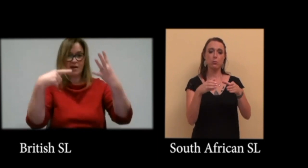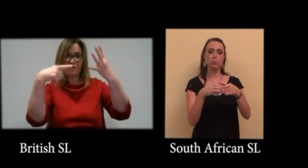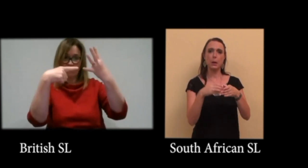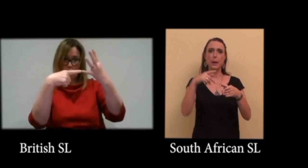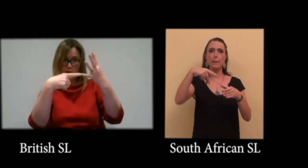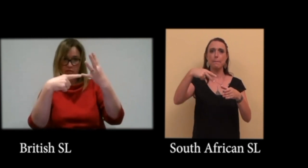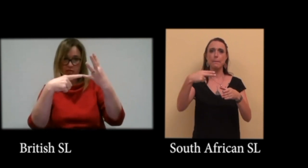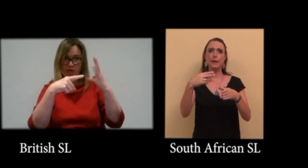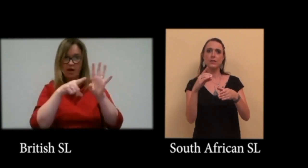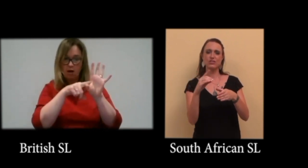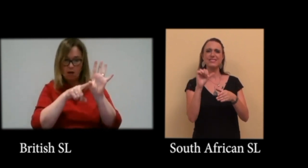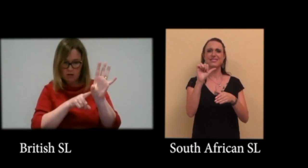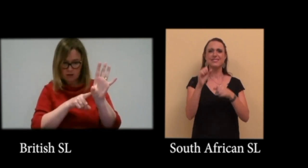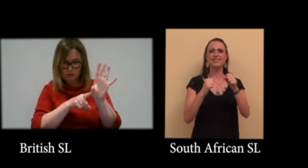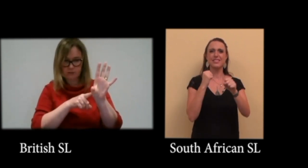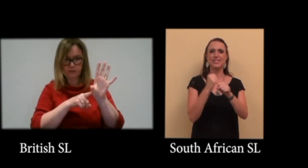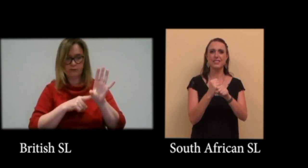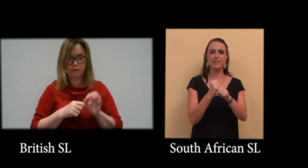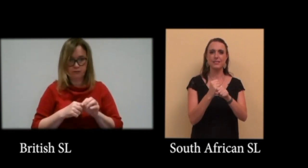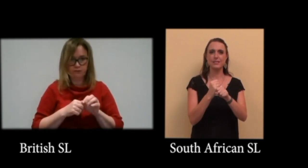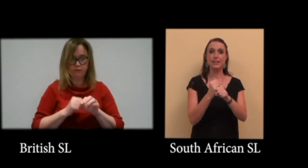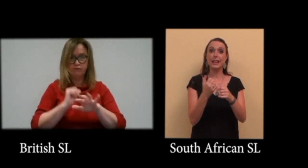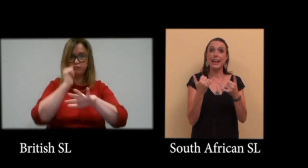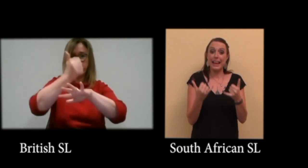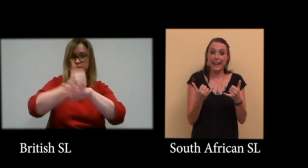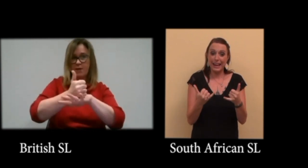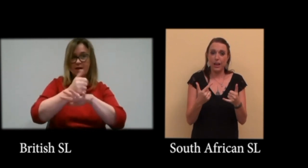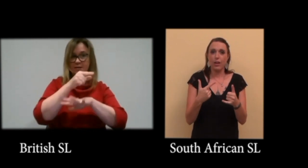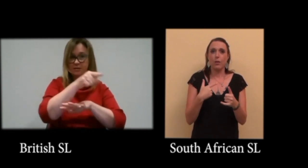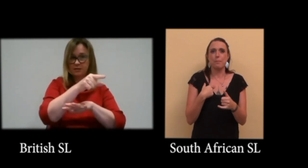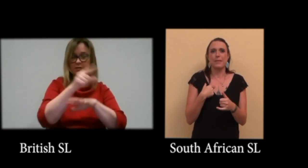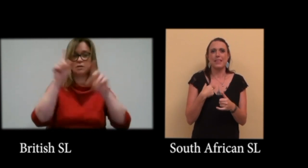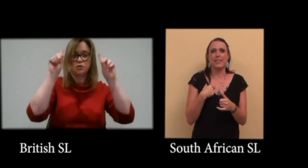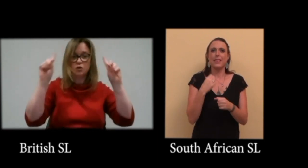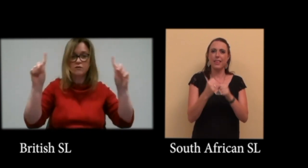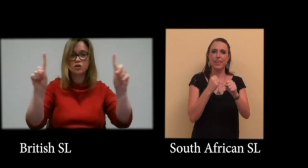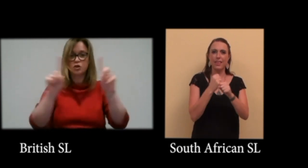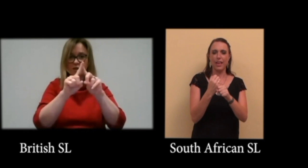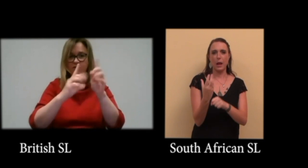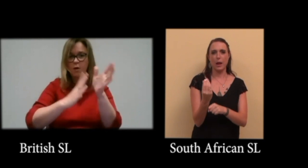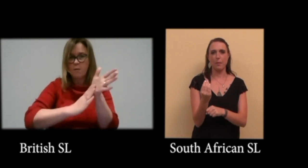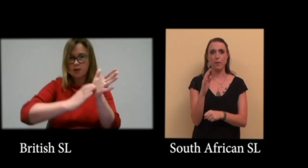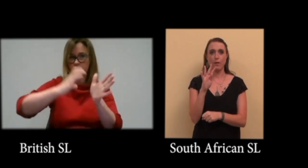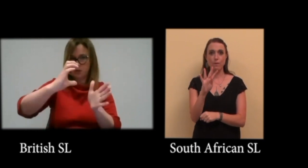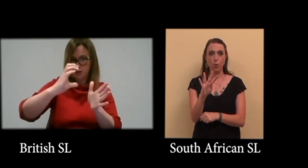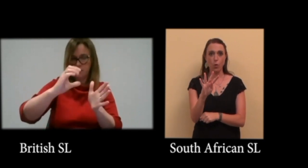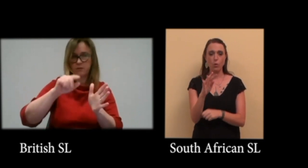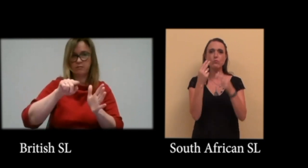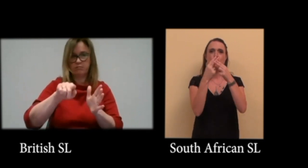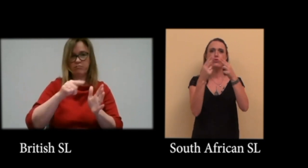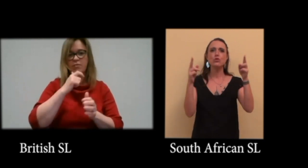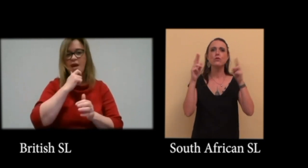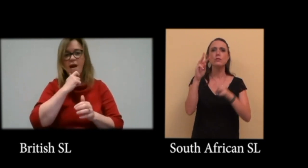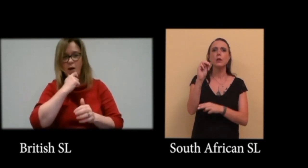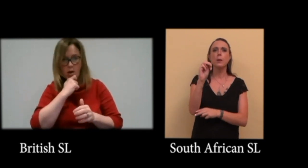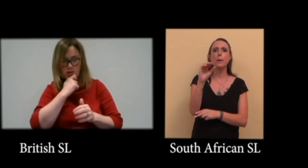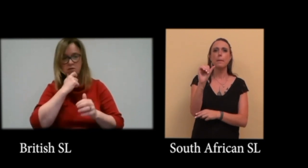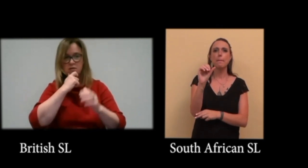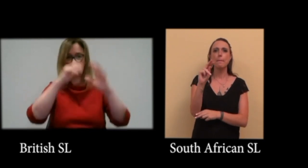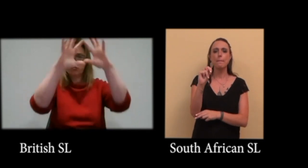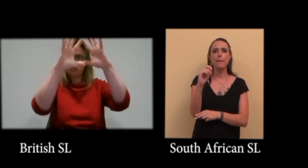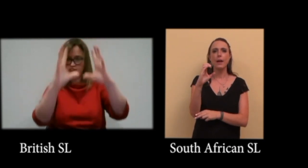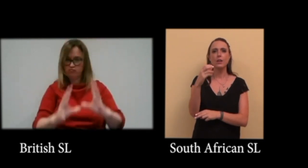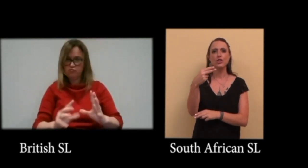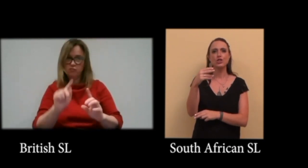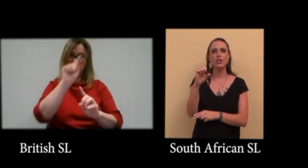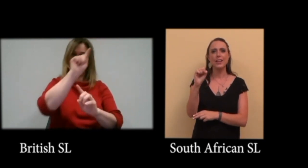My training is for 6 years, so my PhD is 6 years altogether, and I'm currently in my 4th year, and I'm based at the University